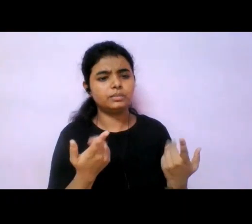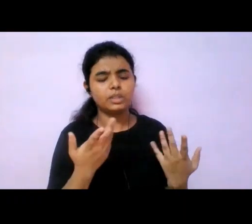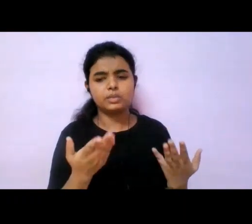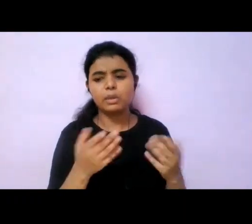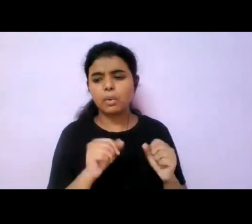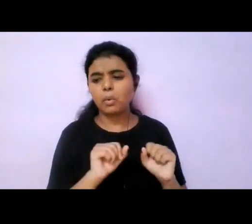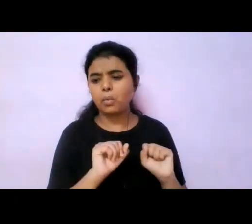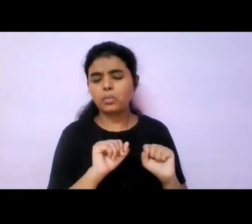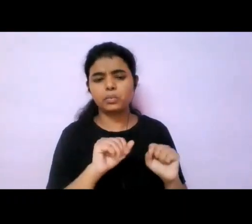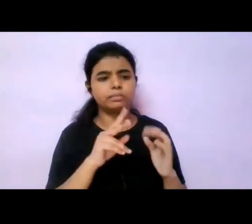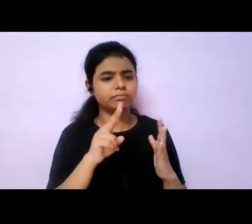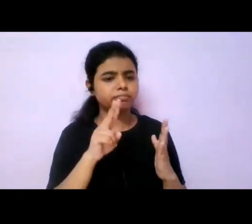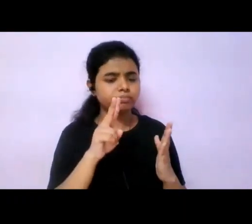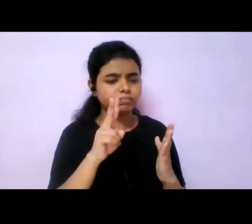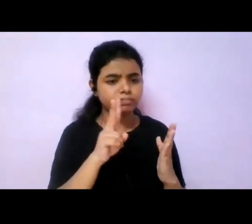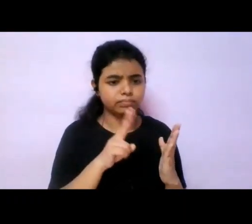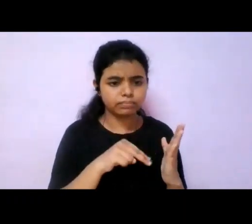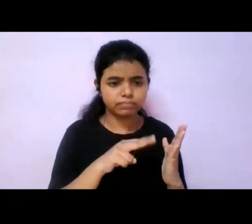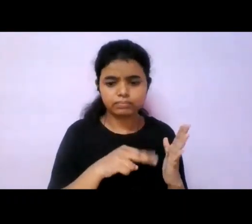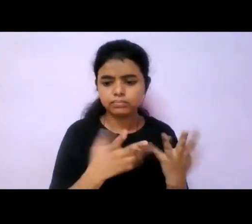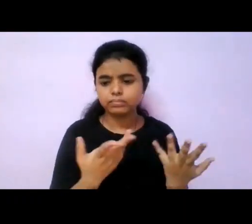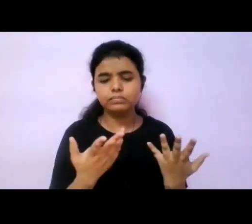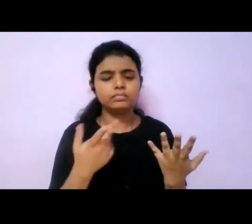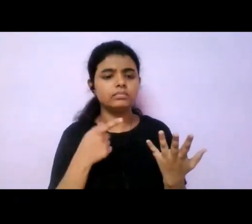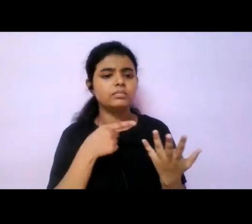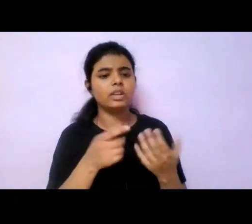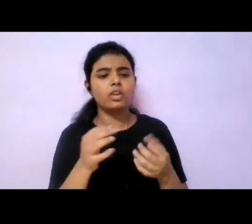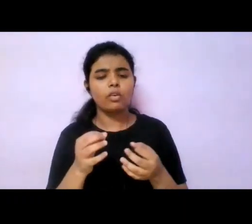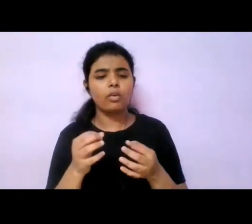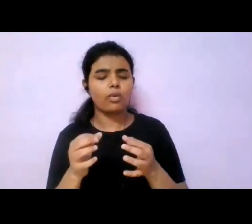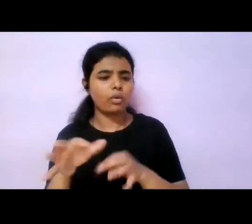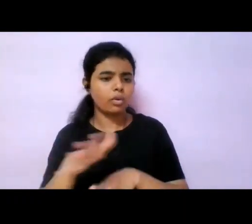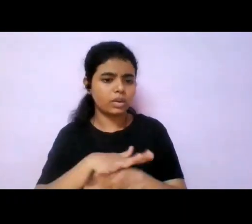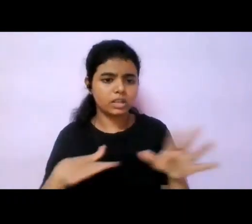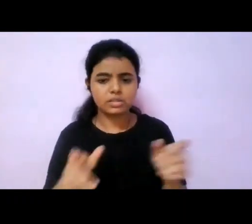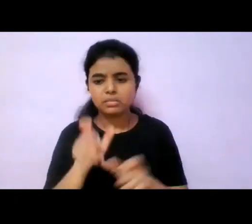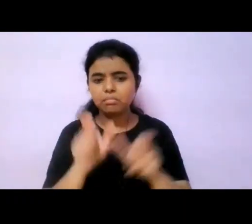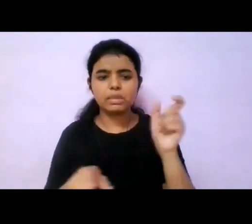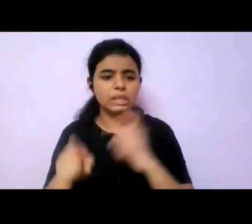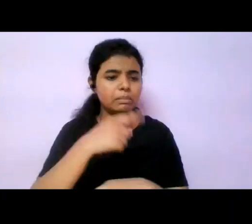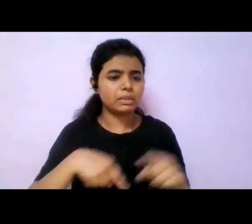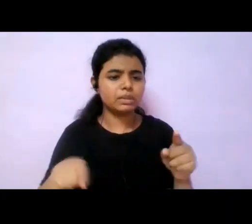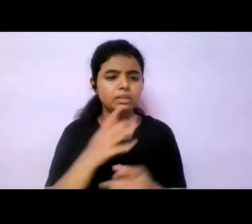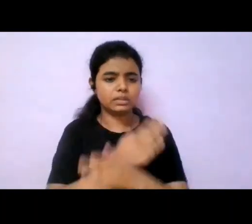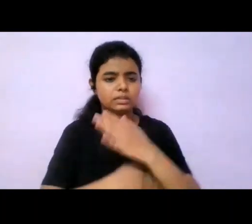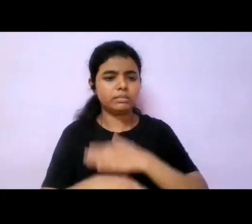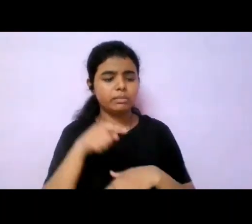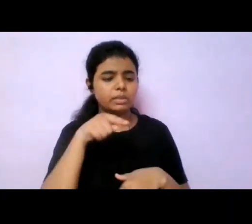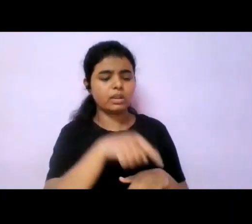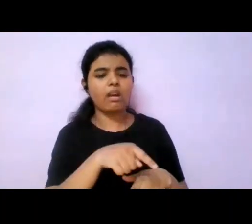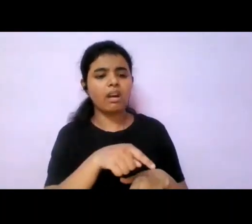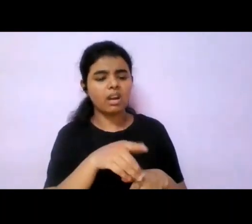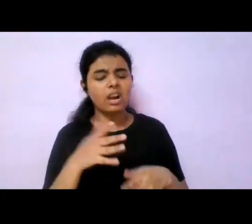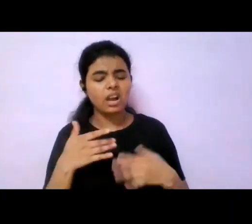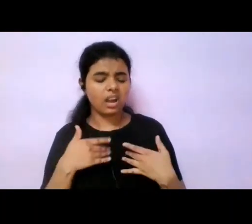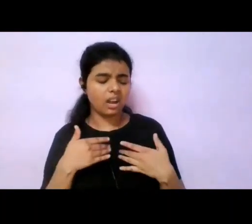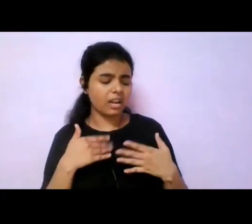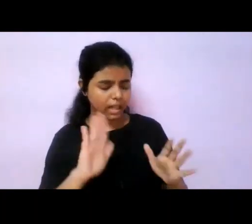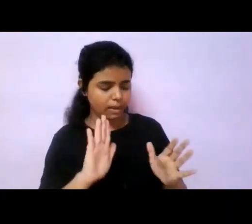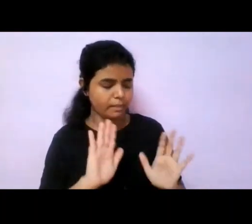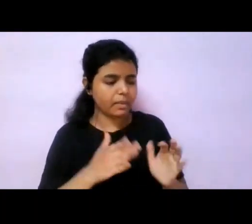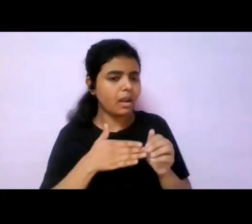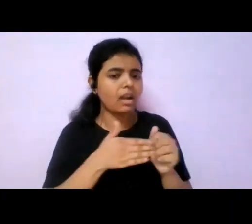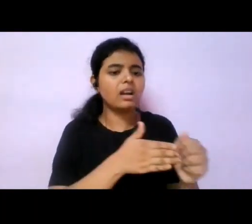literature from thinking about the organizations and communities that are peopled and led by disabled people. And there are